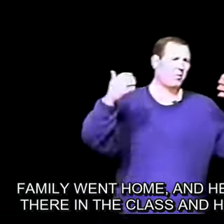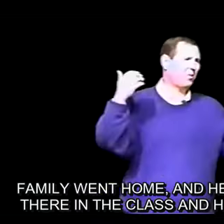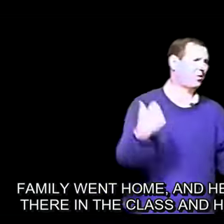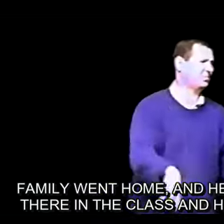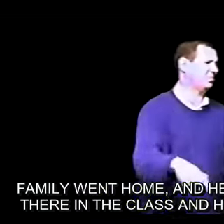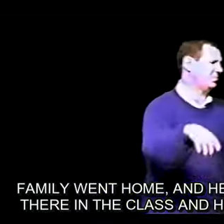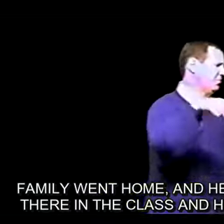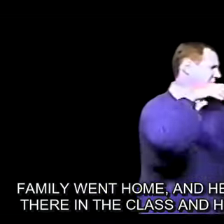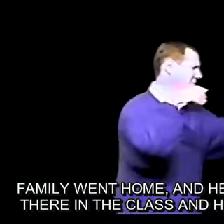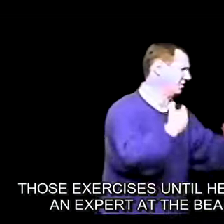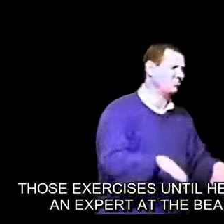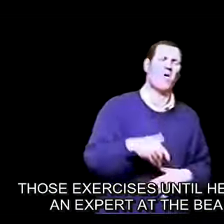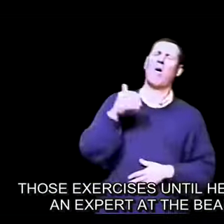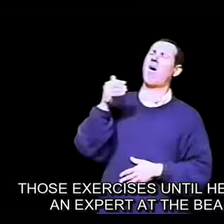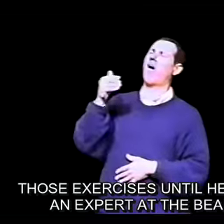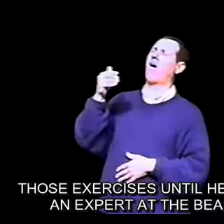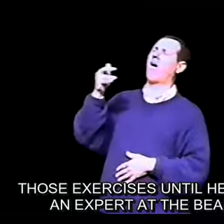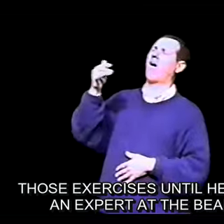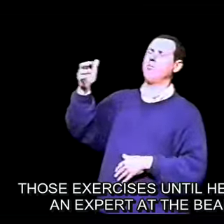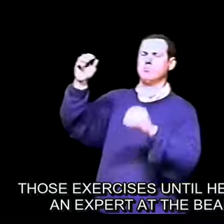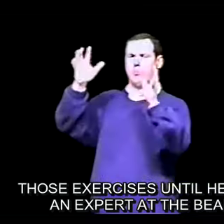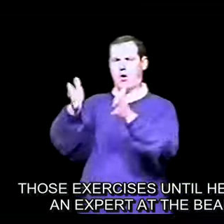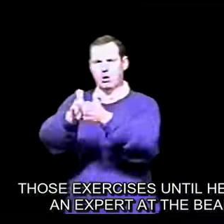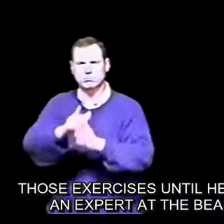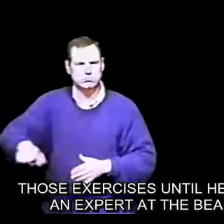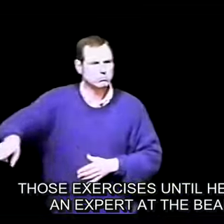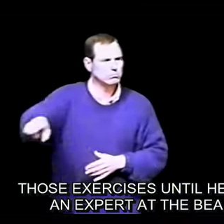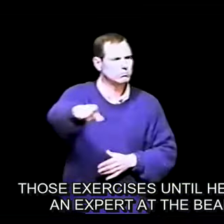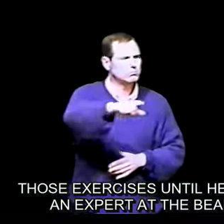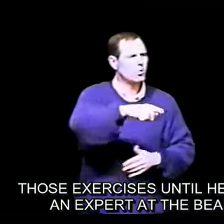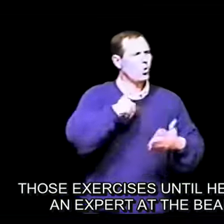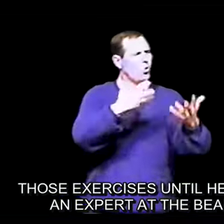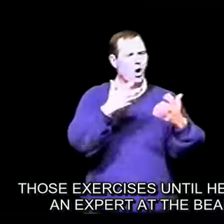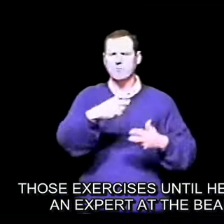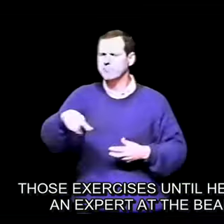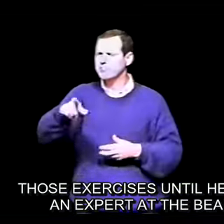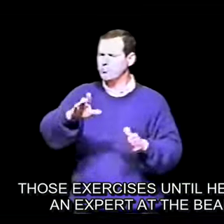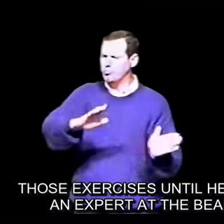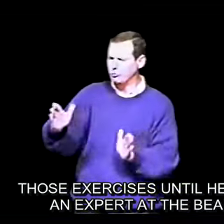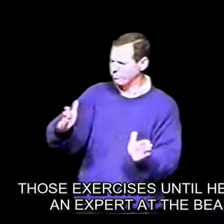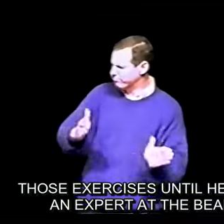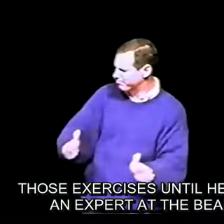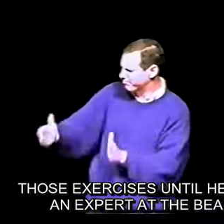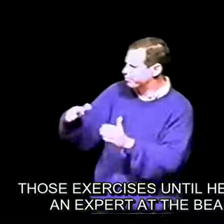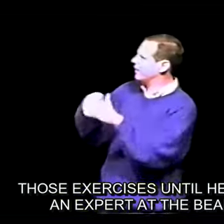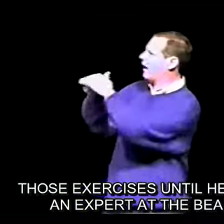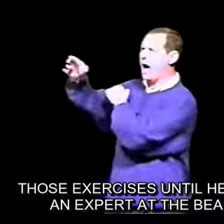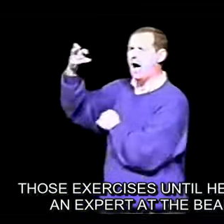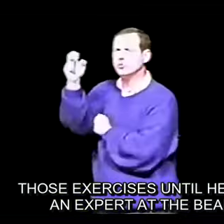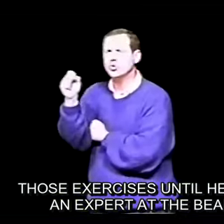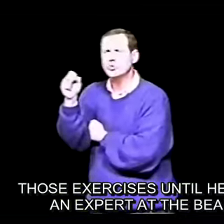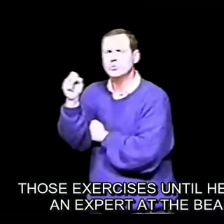class and he did those exercises until he was an expert at the beak and